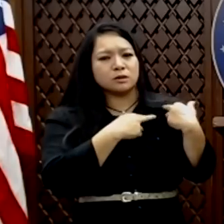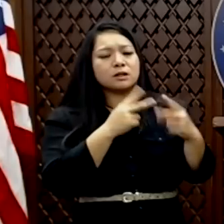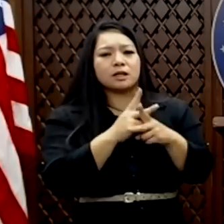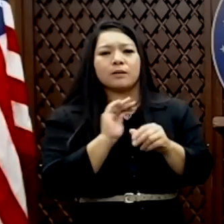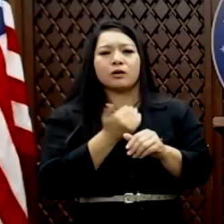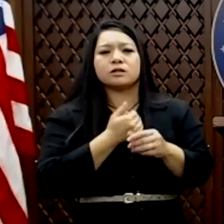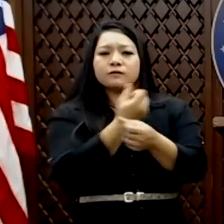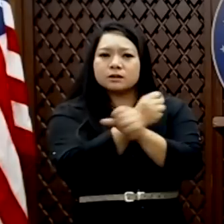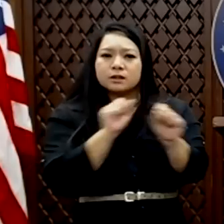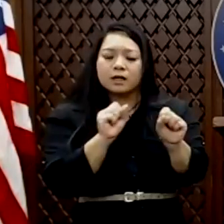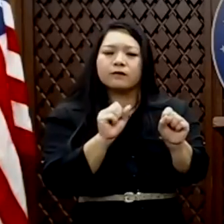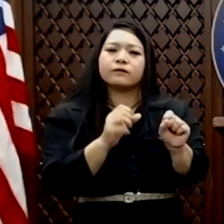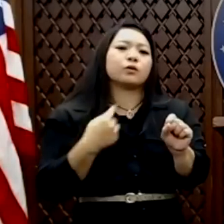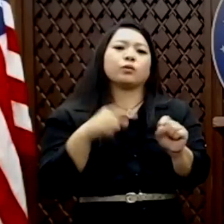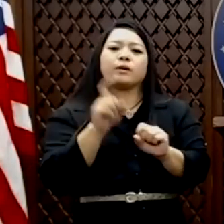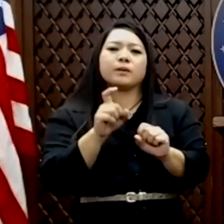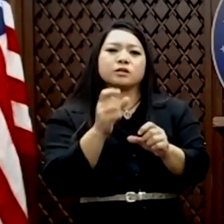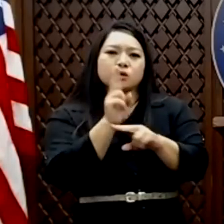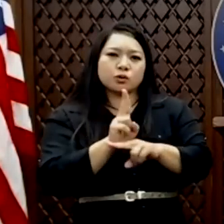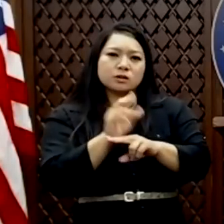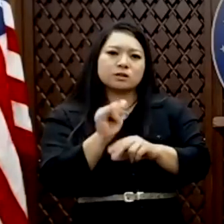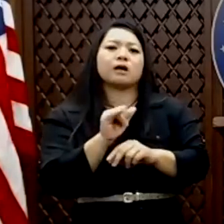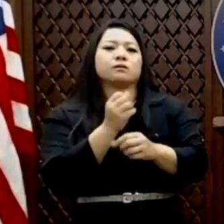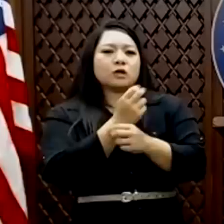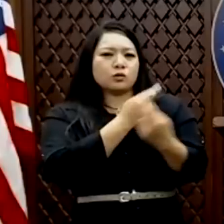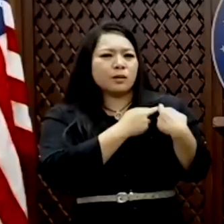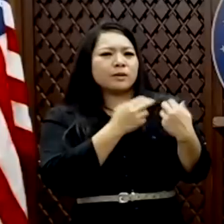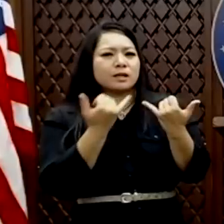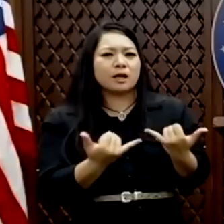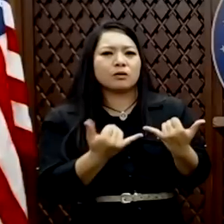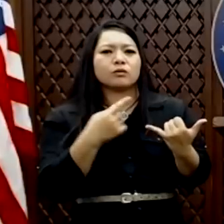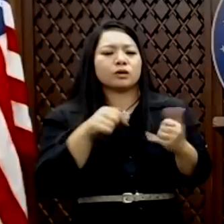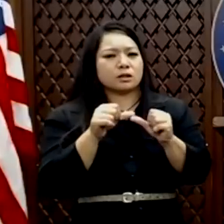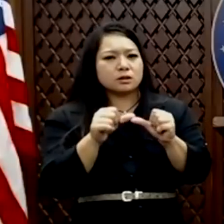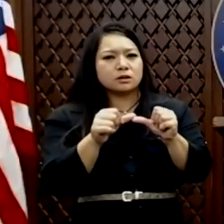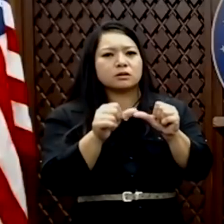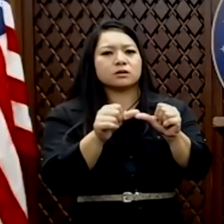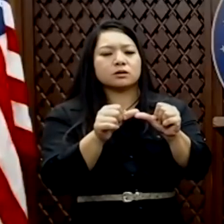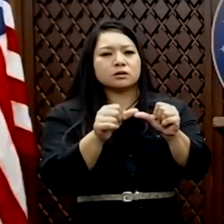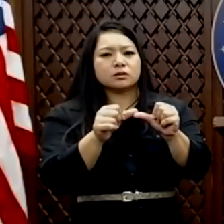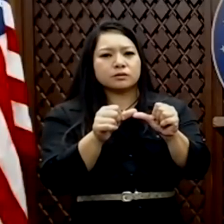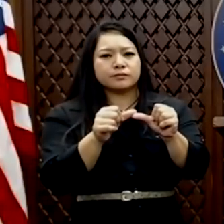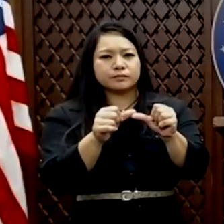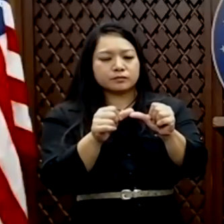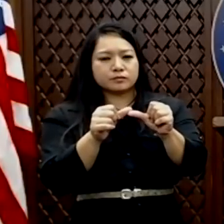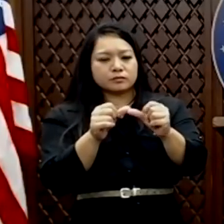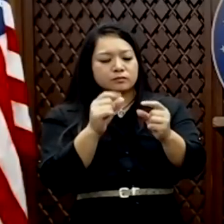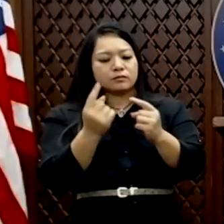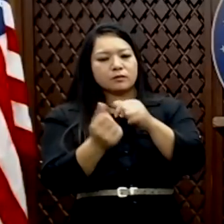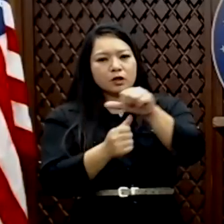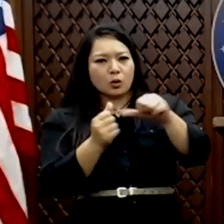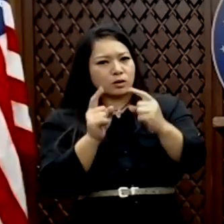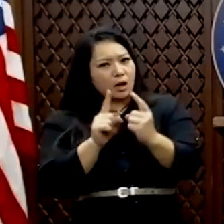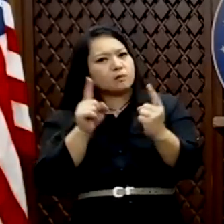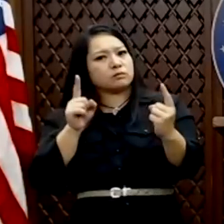safe, and we must use that power now. As we continue to enforce the social isolation